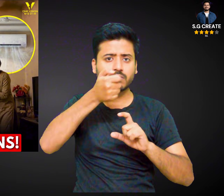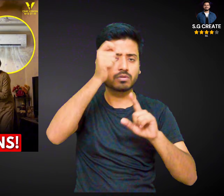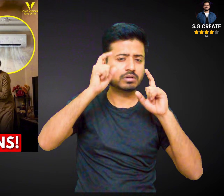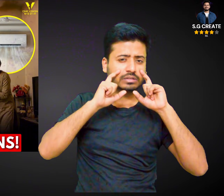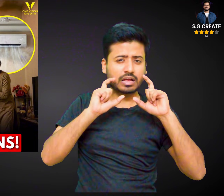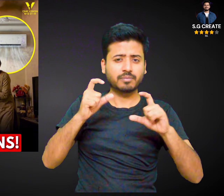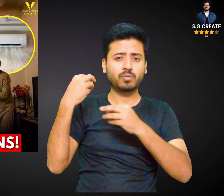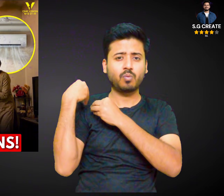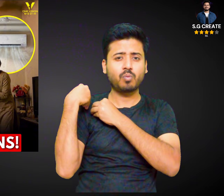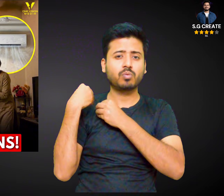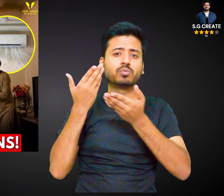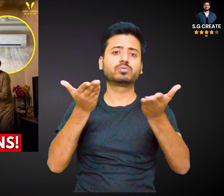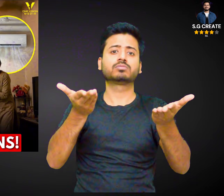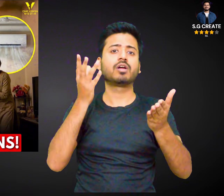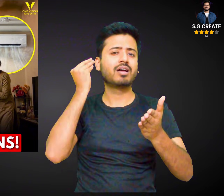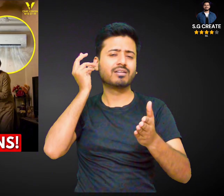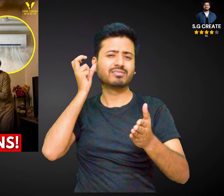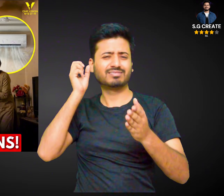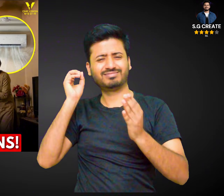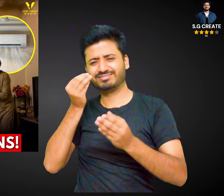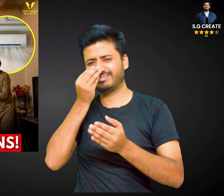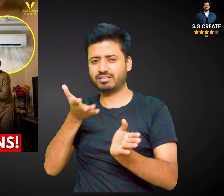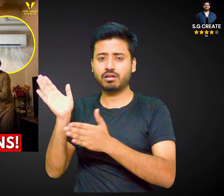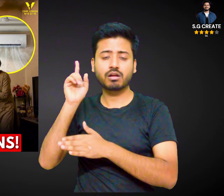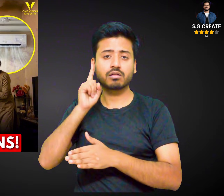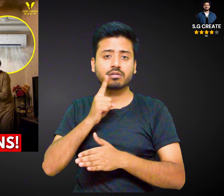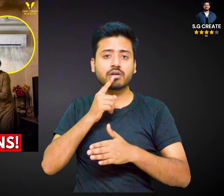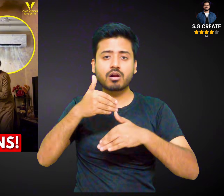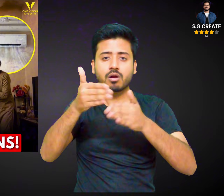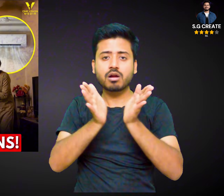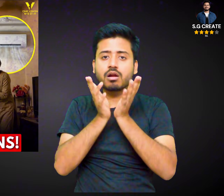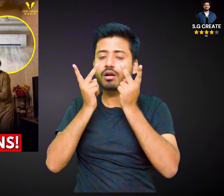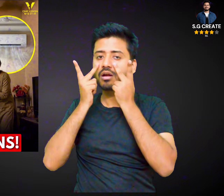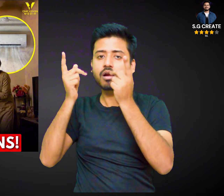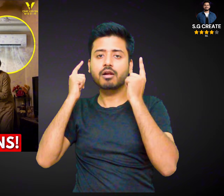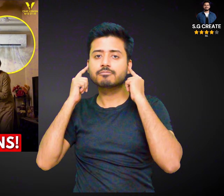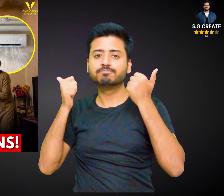in your area, contact local professional technicians directly. AC Care India.